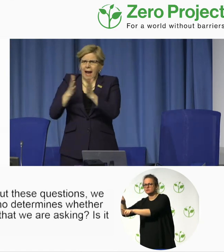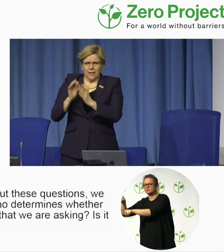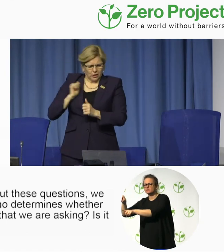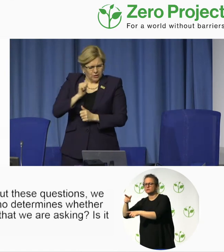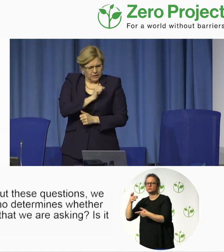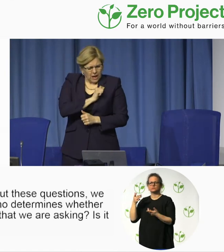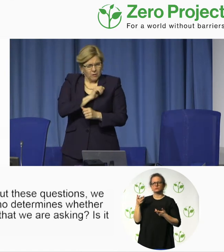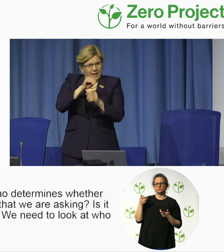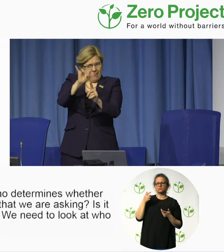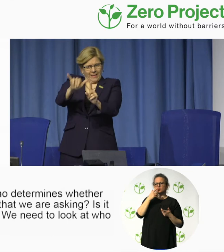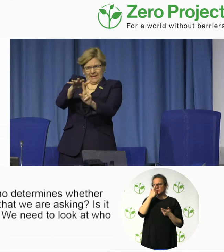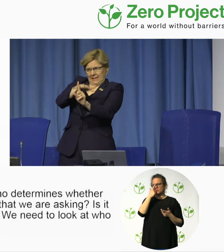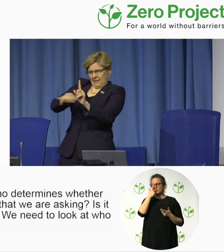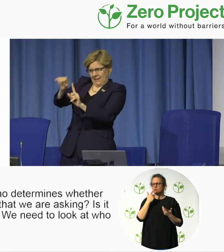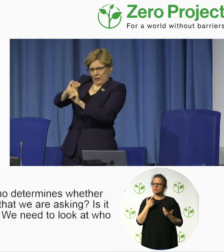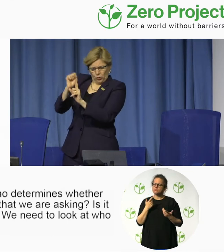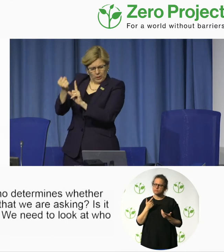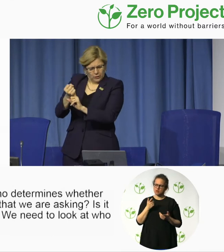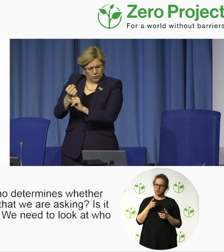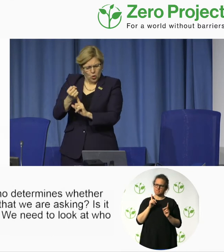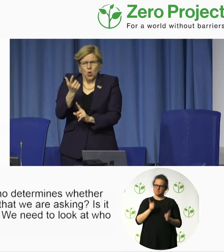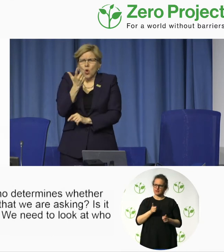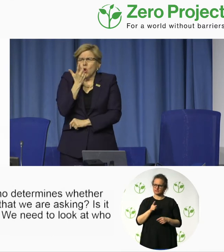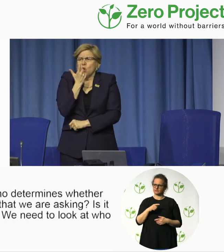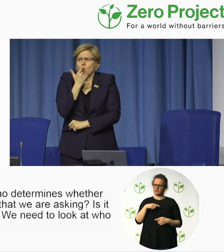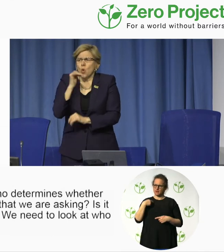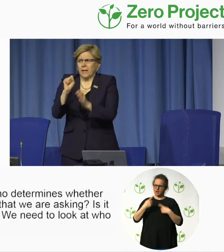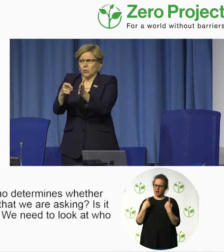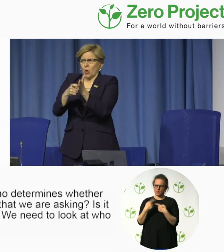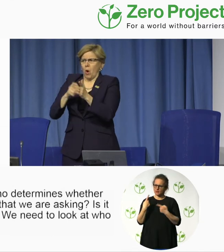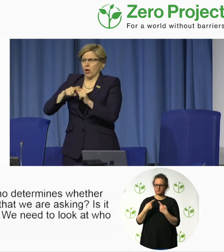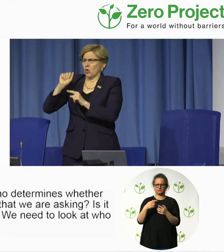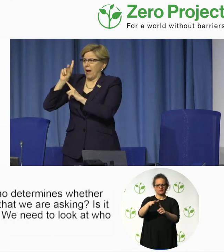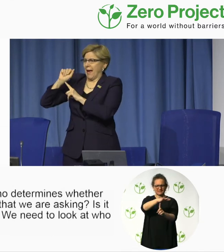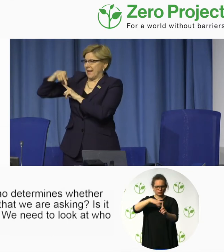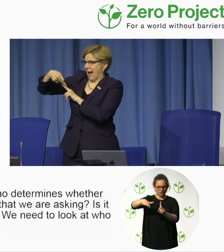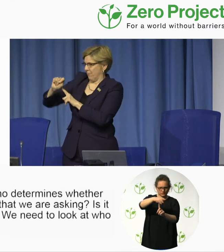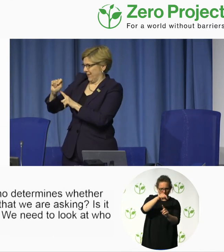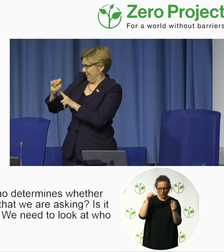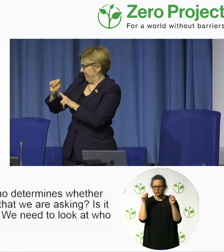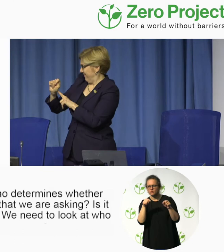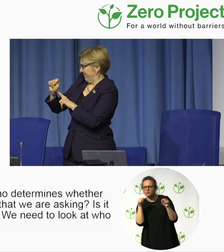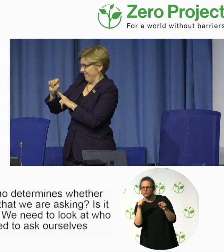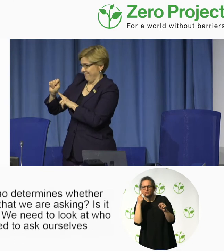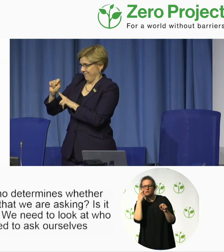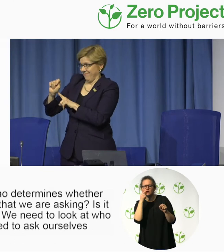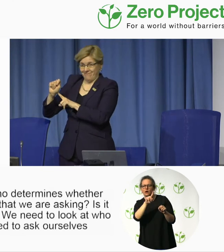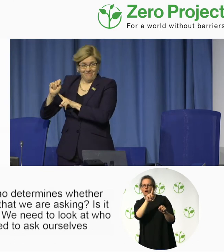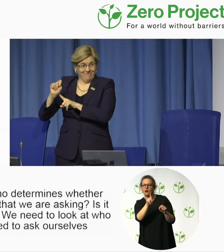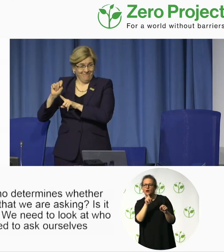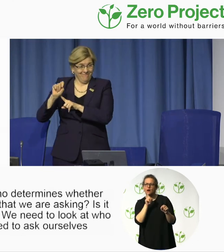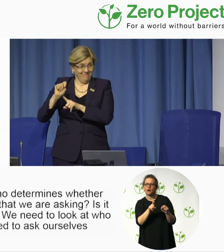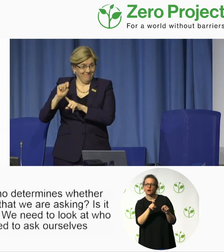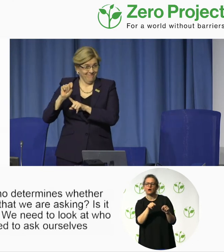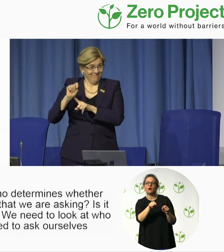that question of. And we also need to ask ourselves the question that in various environments, who is really the one